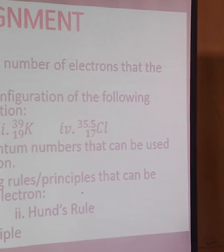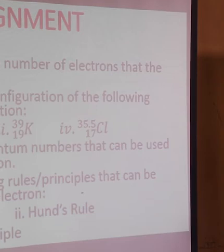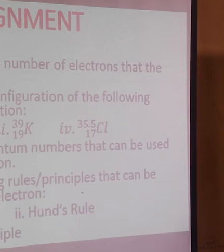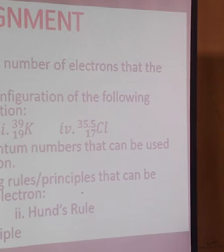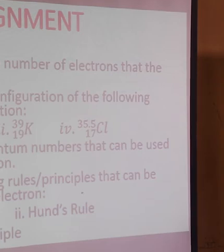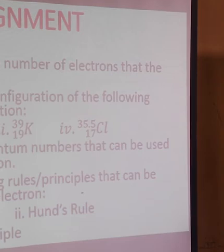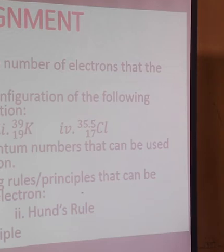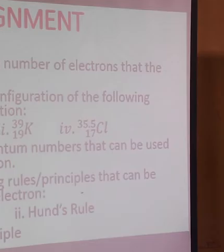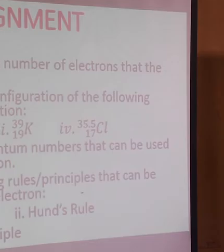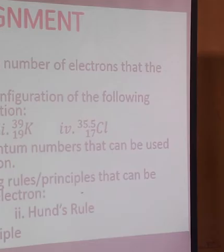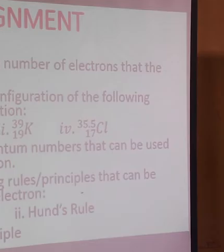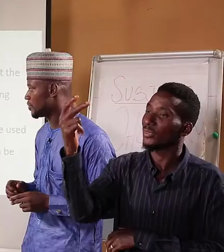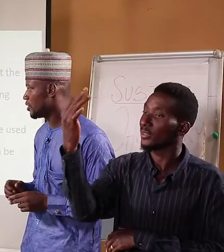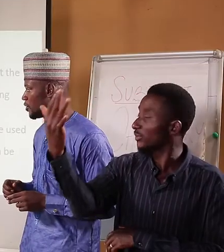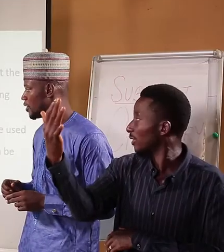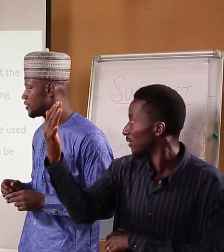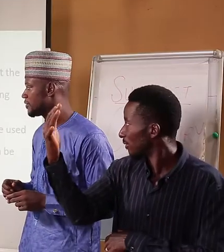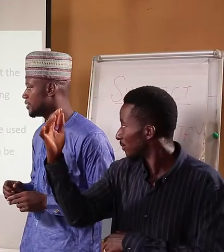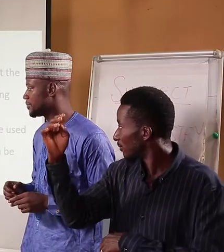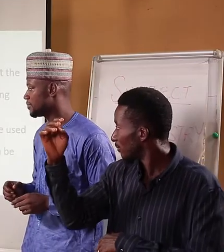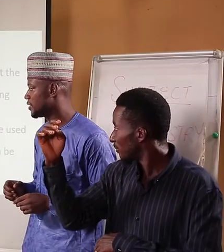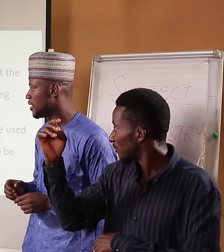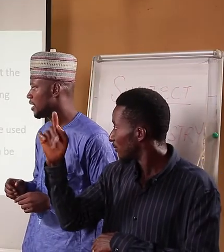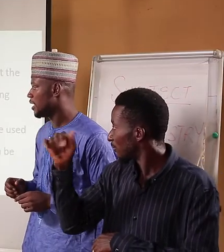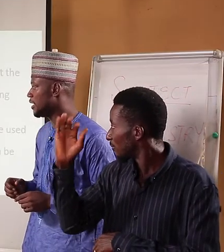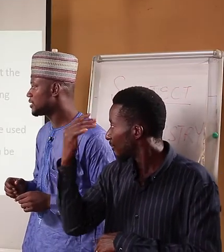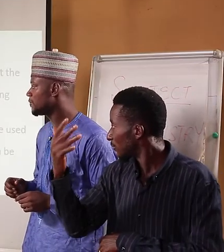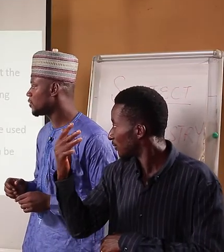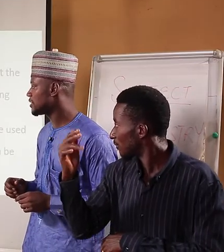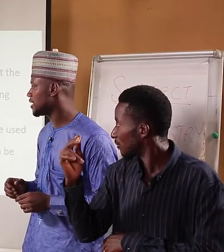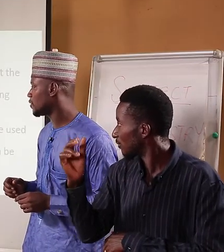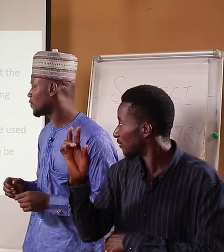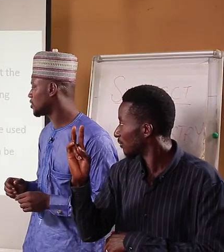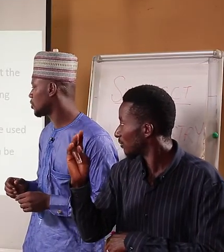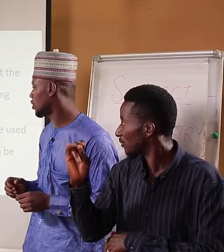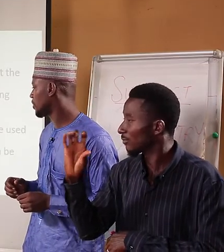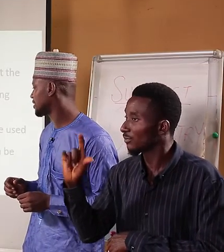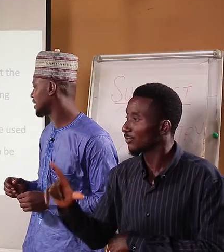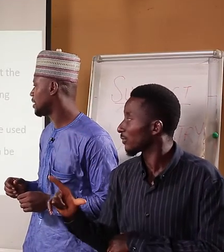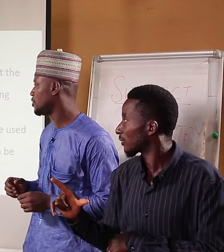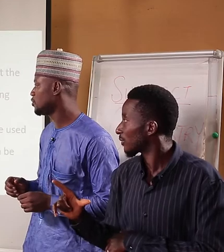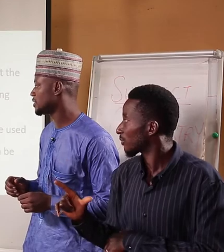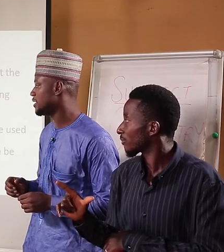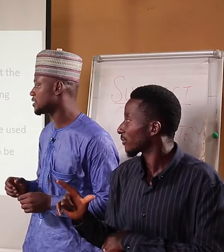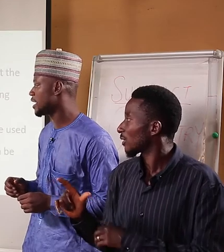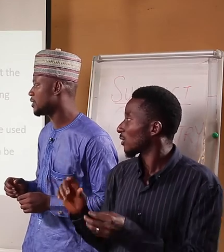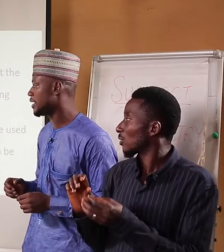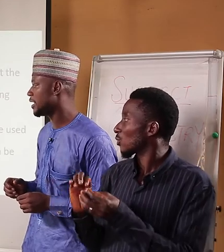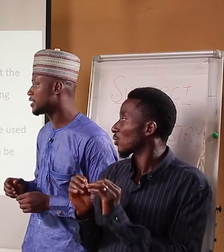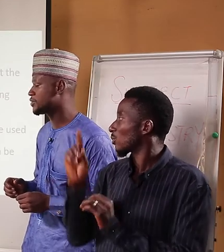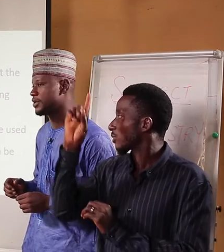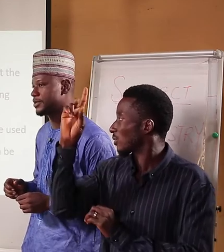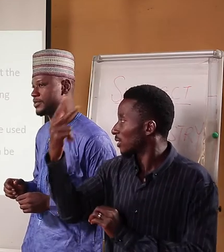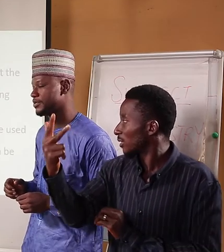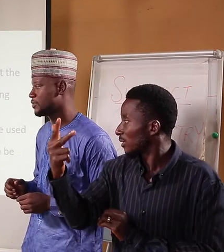35.5, atomic number 17. Question 3. List 4 sets of quantum numbers that can be used in describing